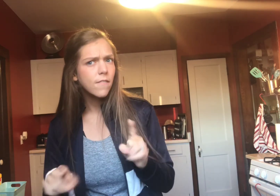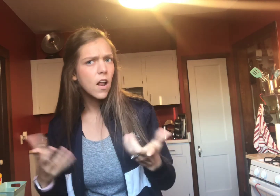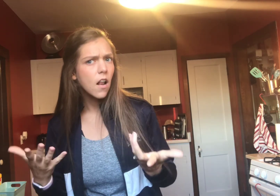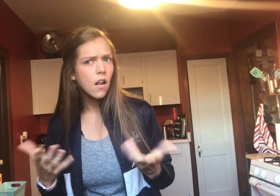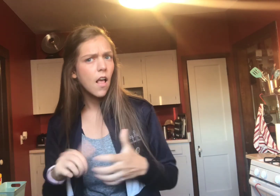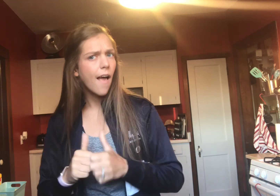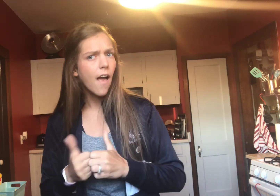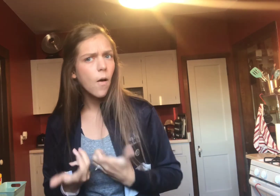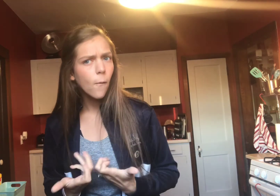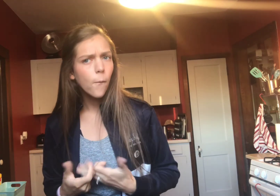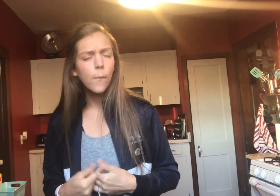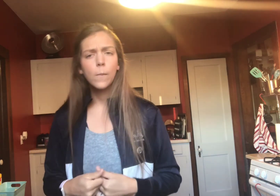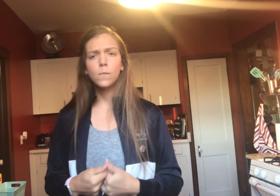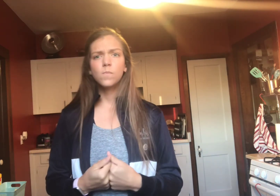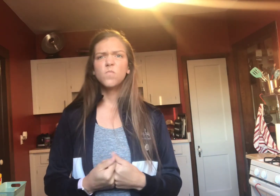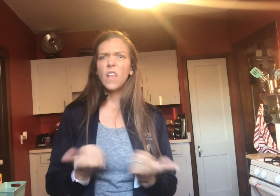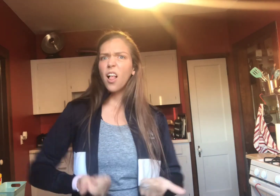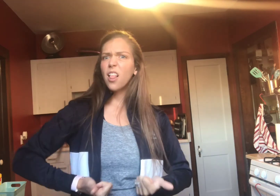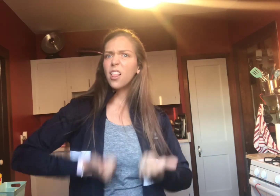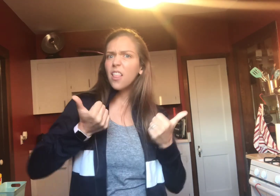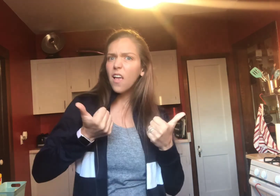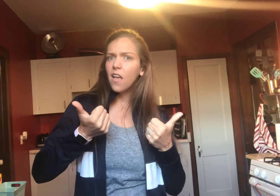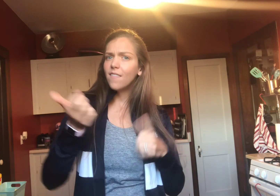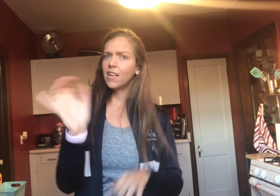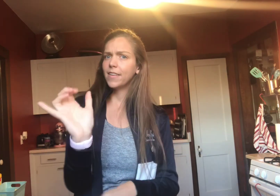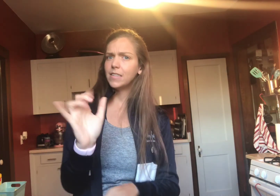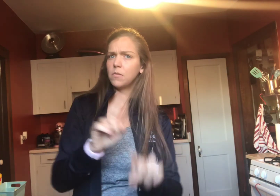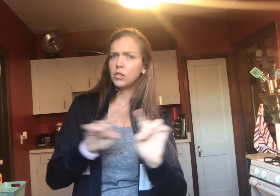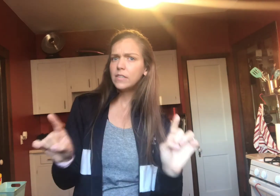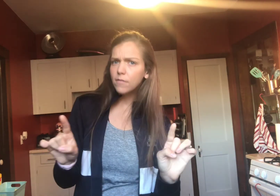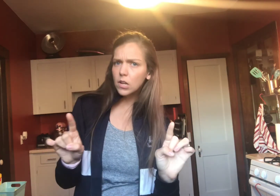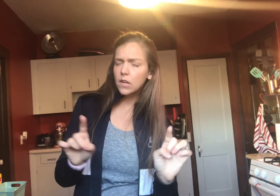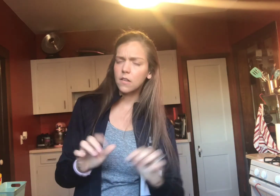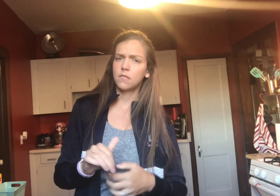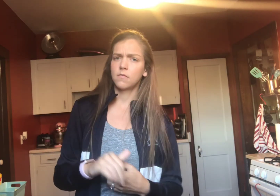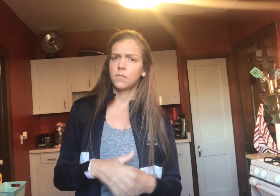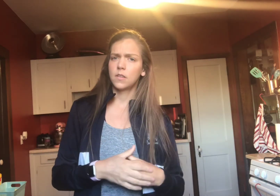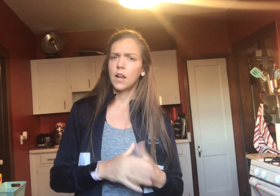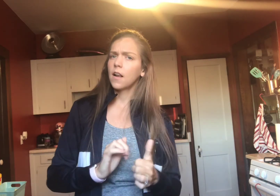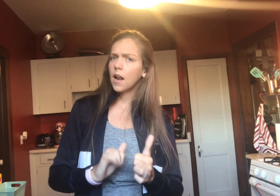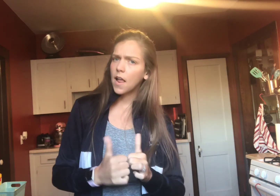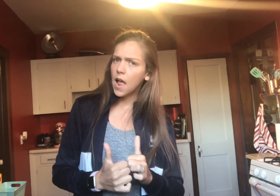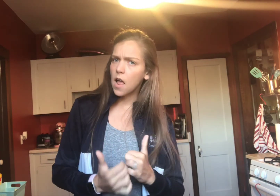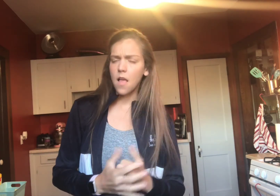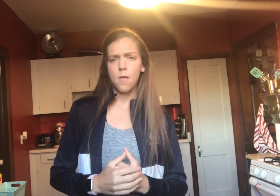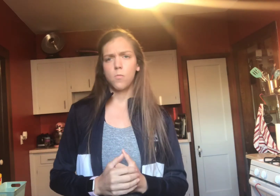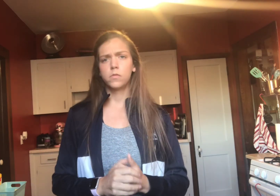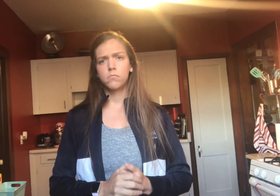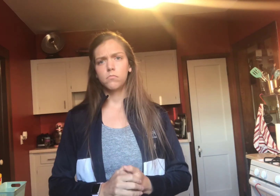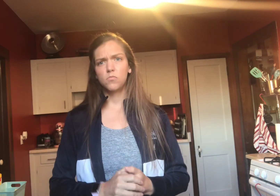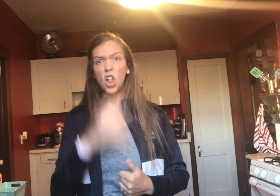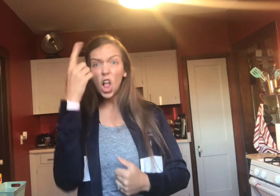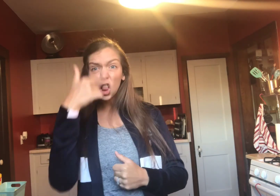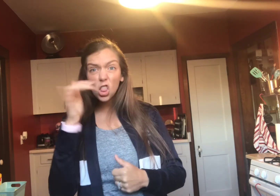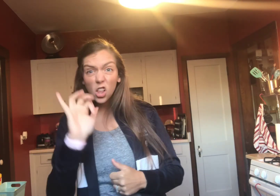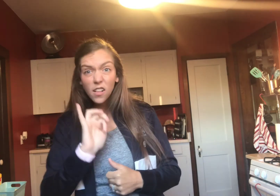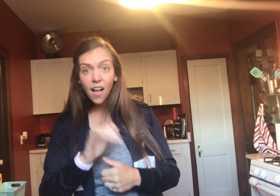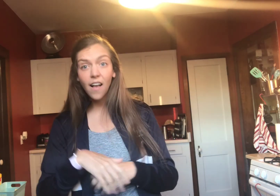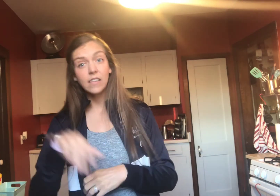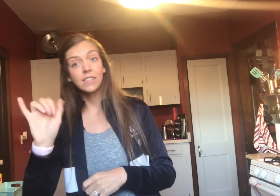Think about what they eat. Is that similar or different, and how? Where they live, is that similar or different, and how? What